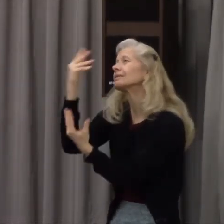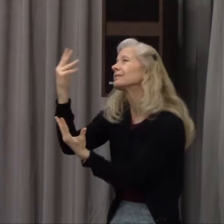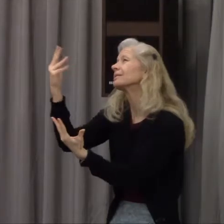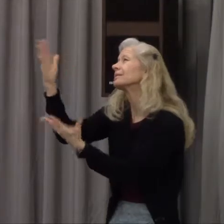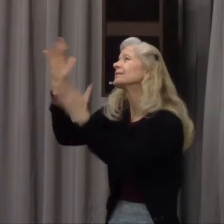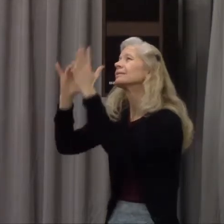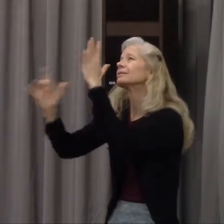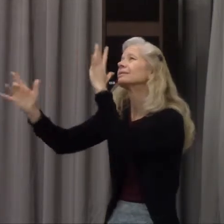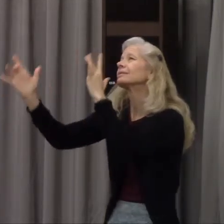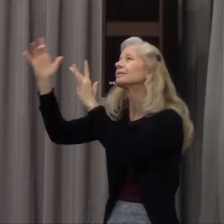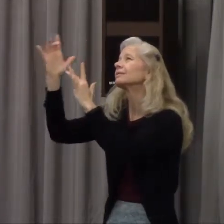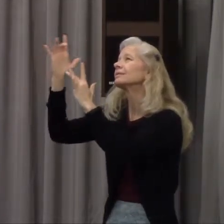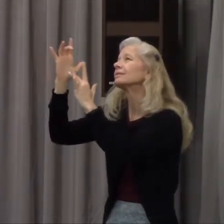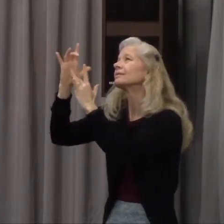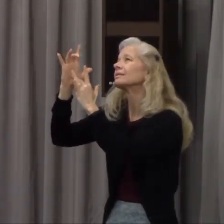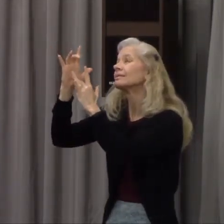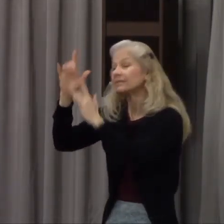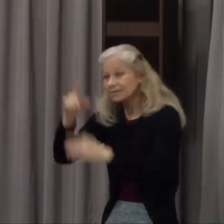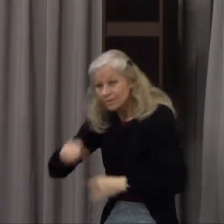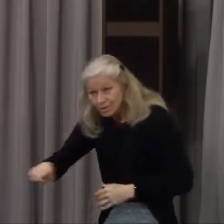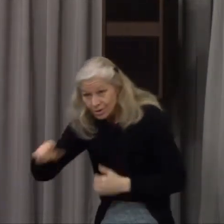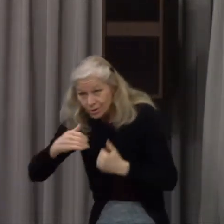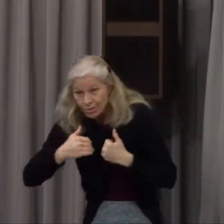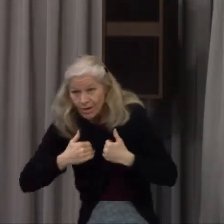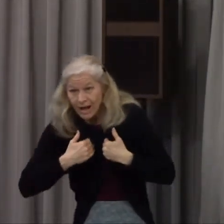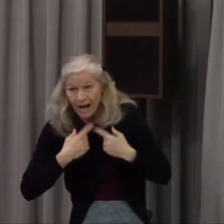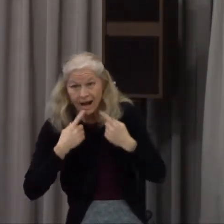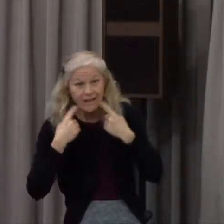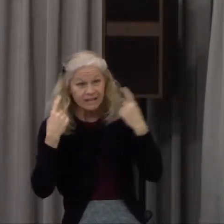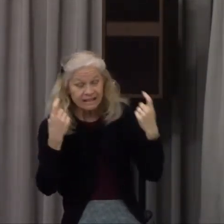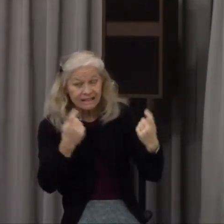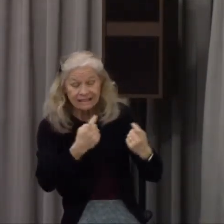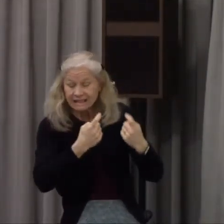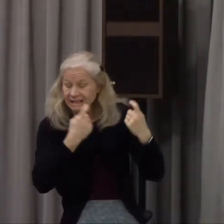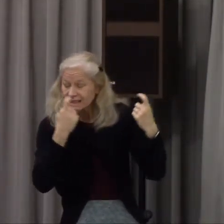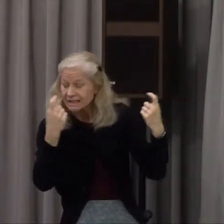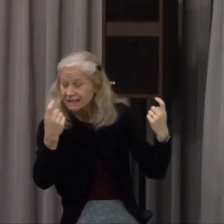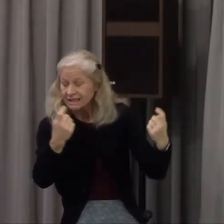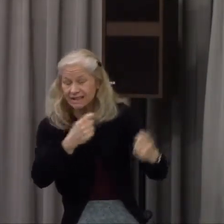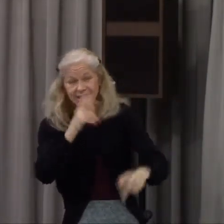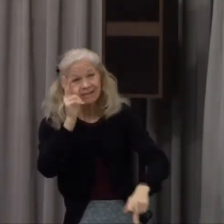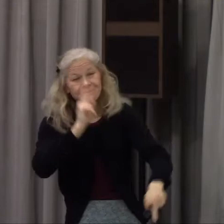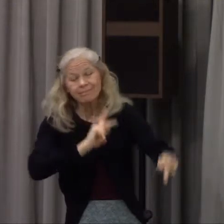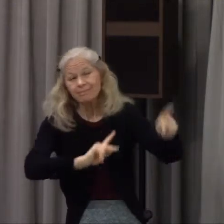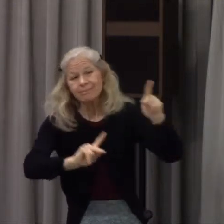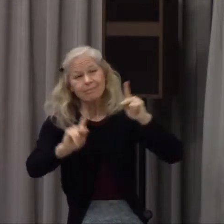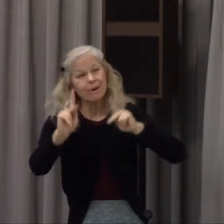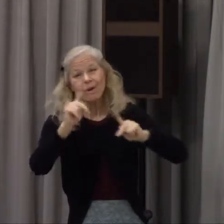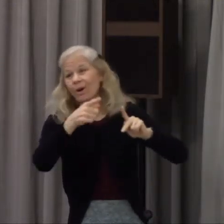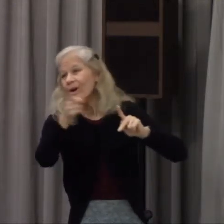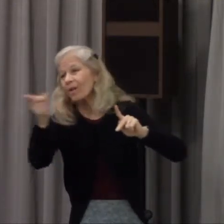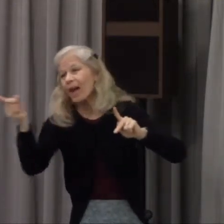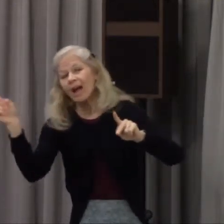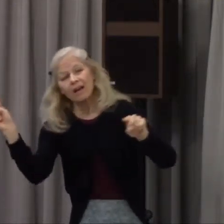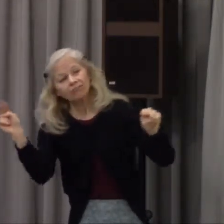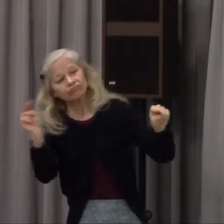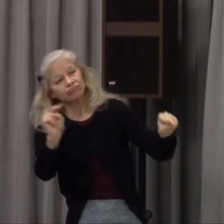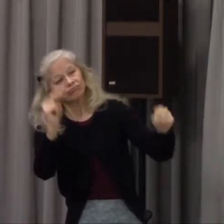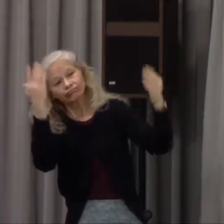hidden? Tell it to Jesus alone. You might as well. He sees it. Amen. We might as well confess it.